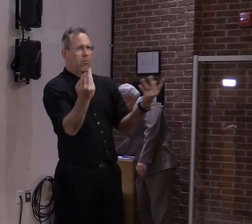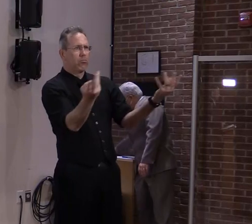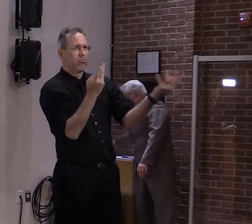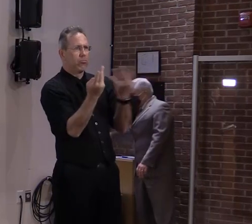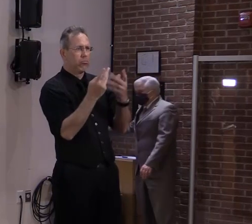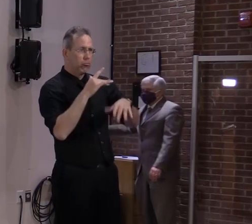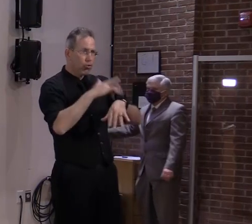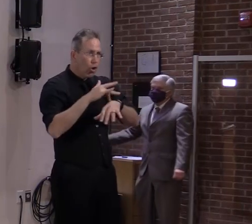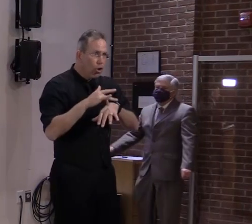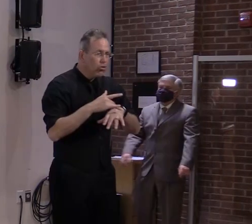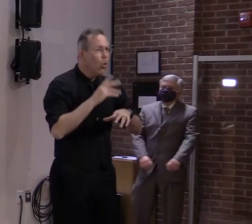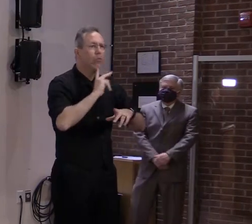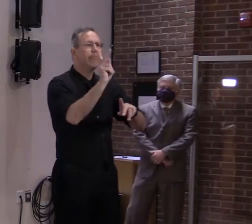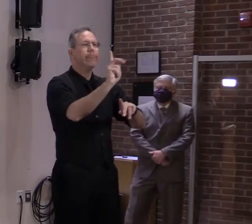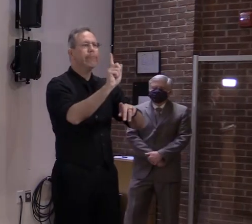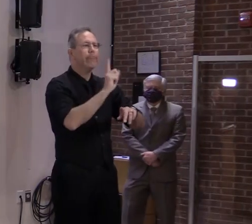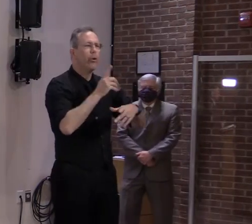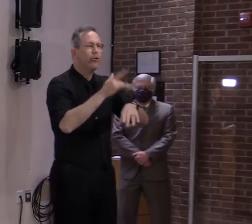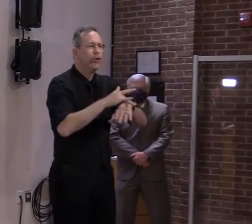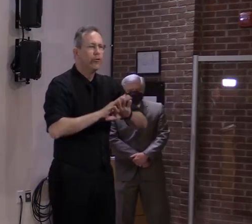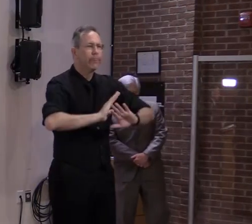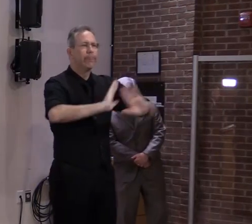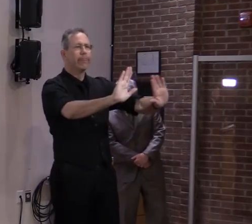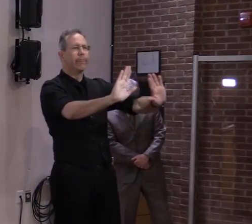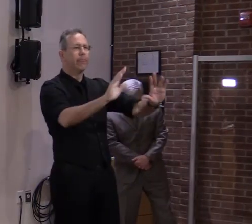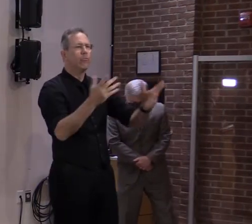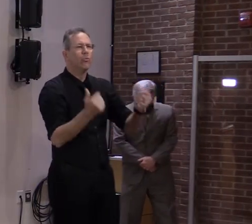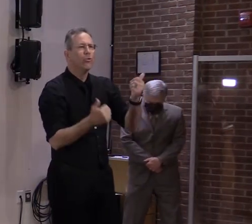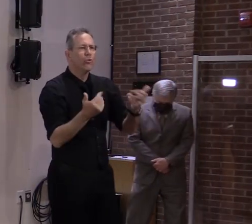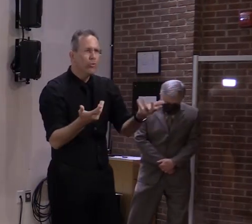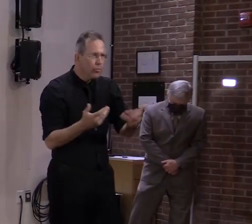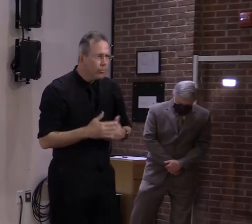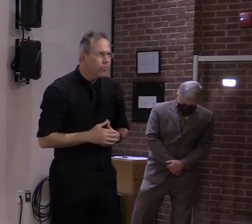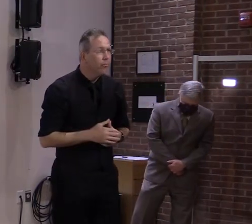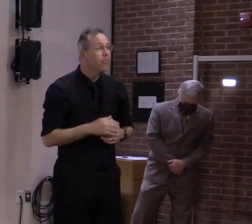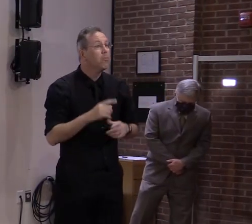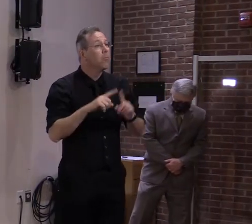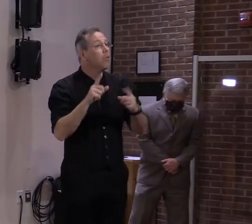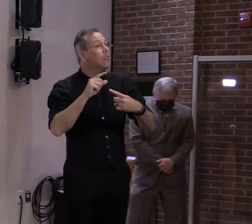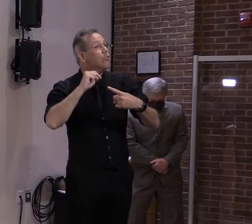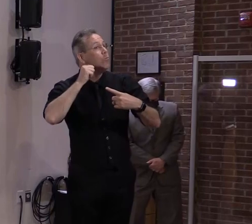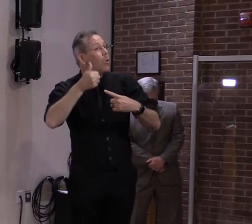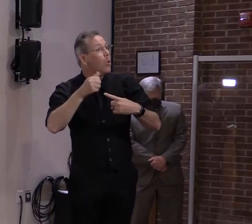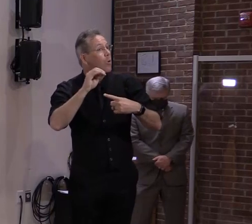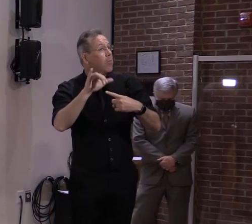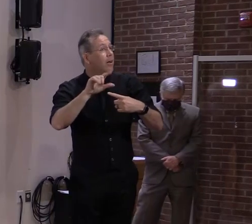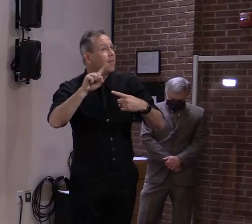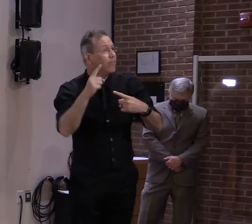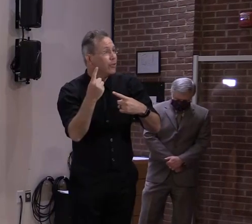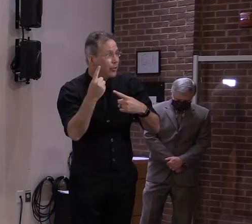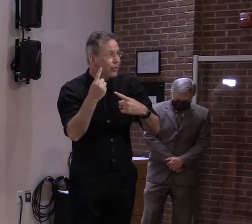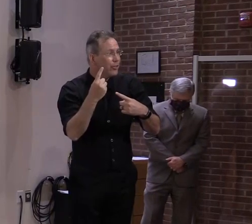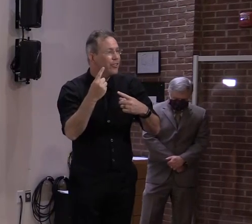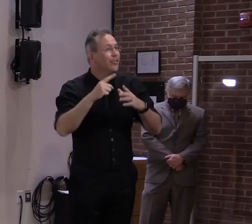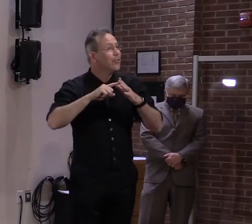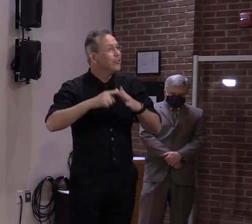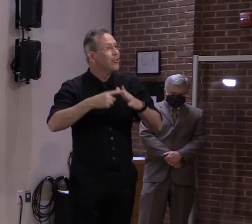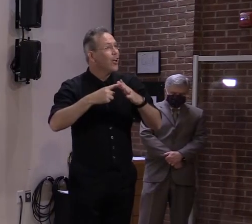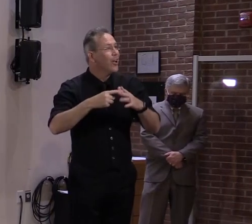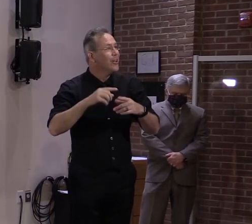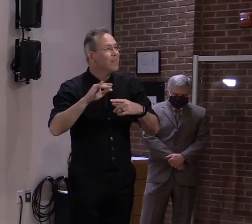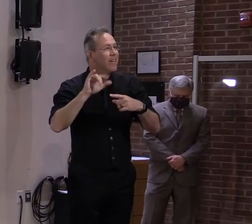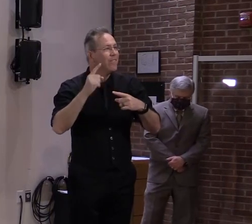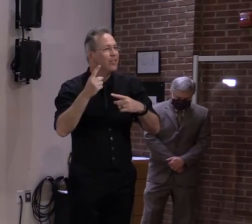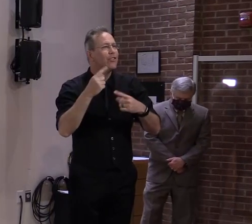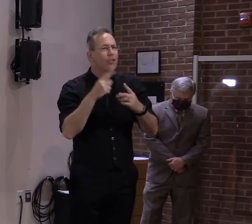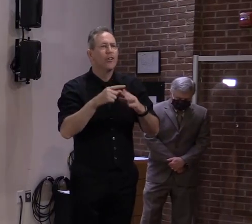two of the Vermont Forward plan. So all retail operations, farmers markets, arts and craft shows all have the same guidance at